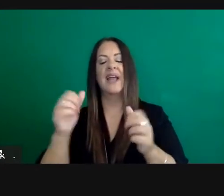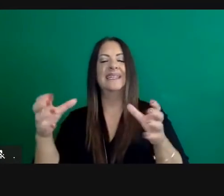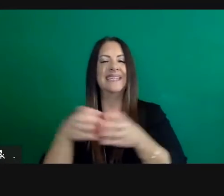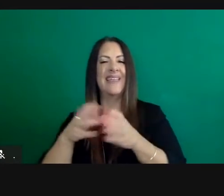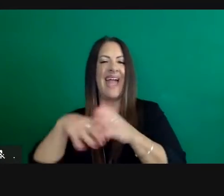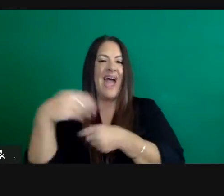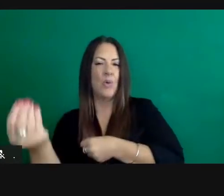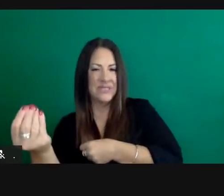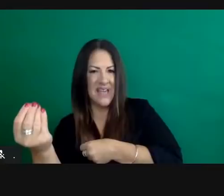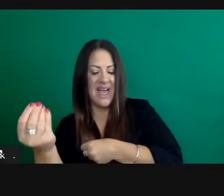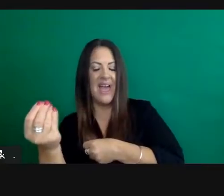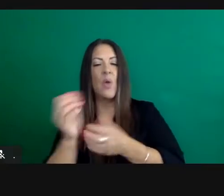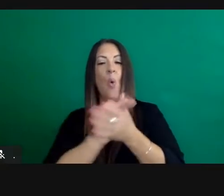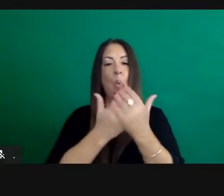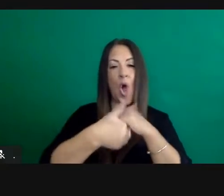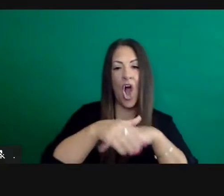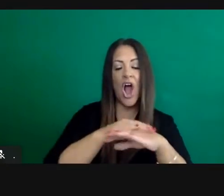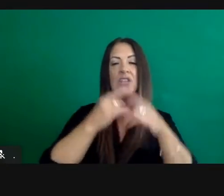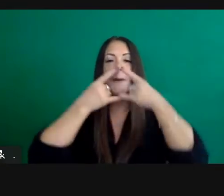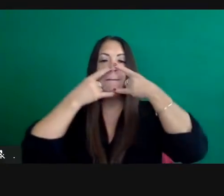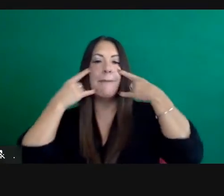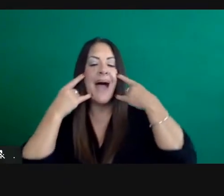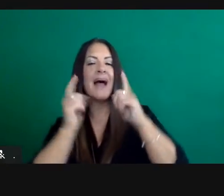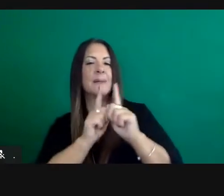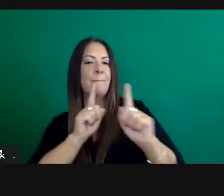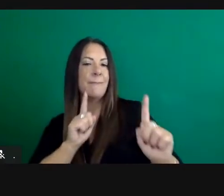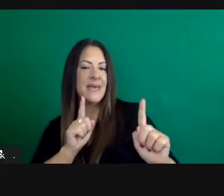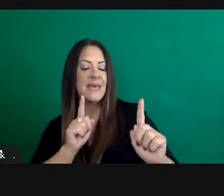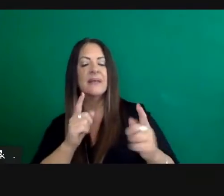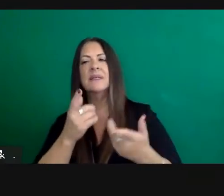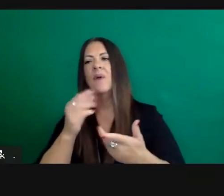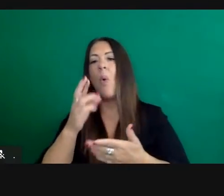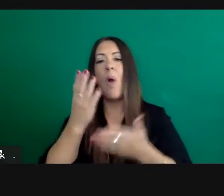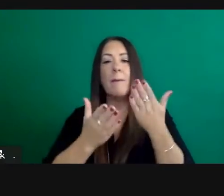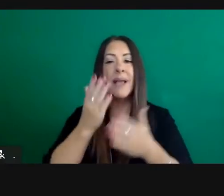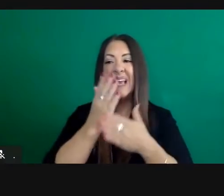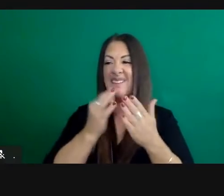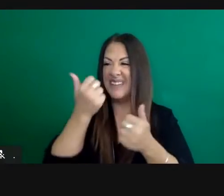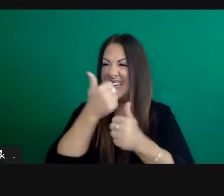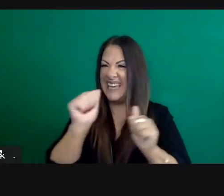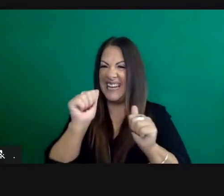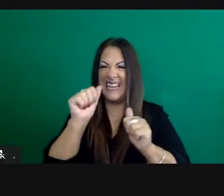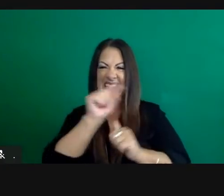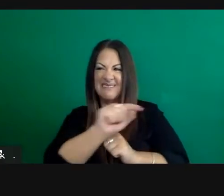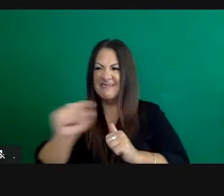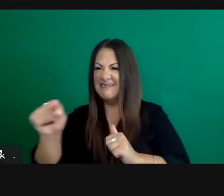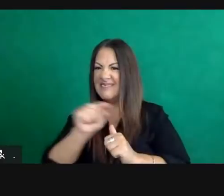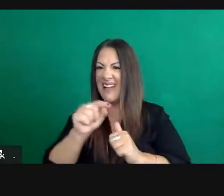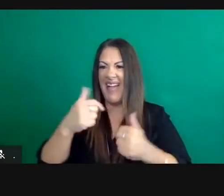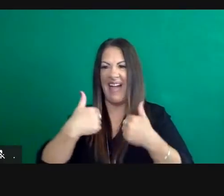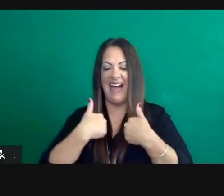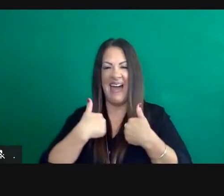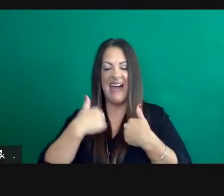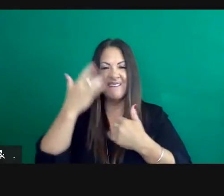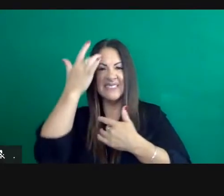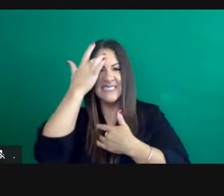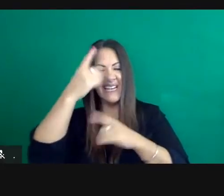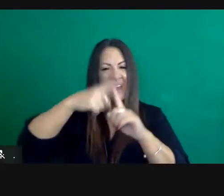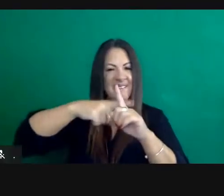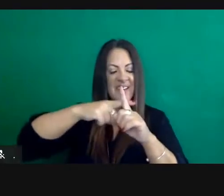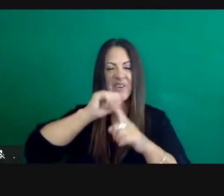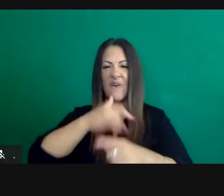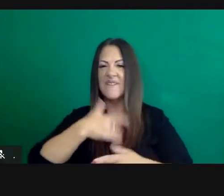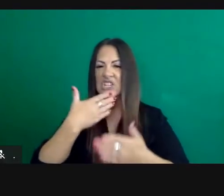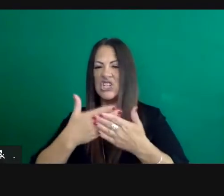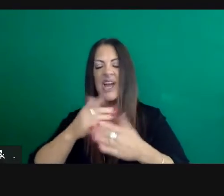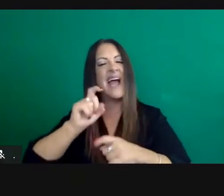asking anybody in any of those households who might have a cold or runny nose or sore throat or a fever to stay home and avoid it,